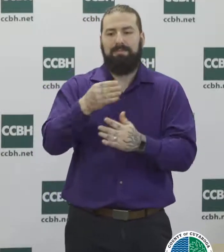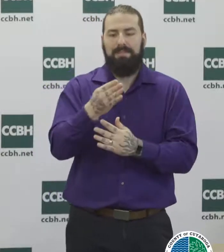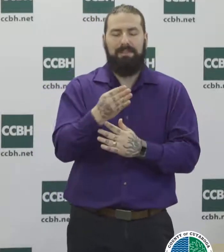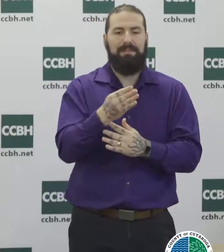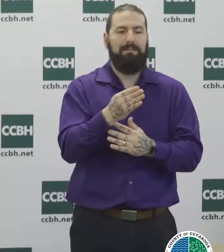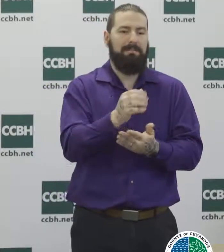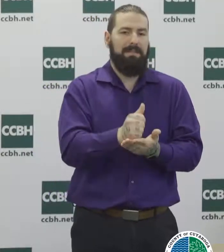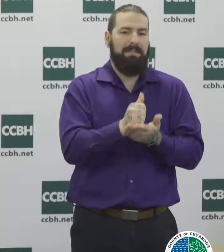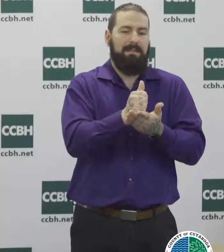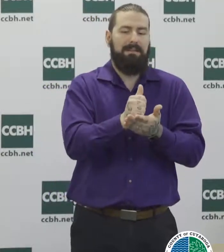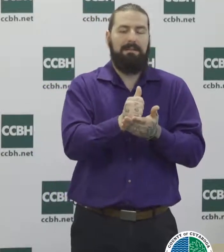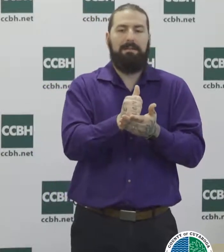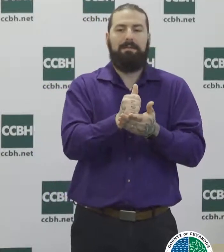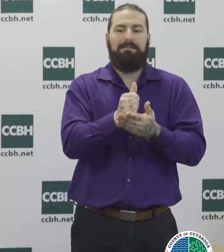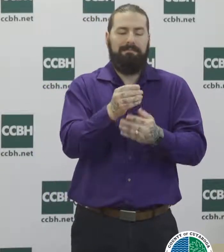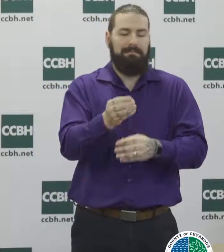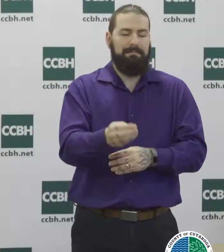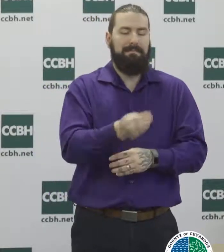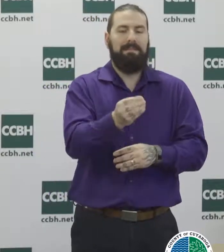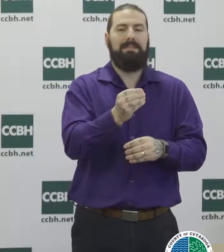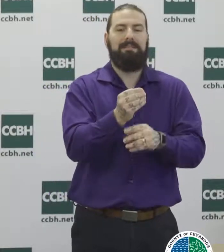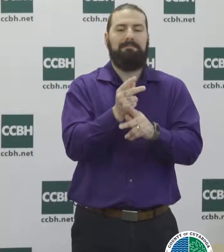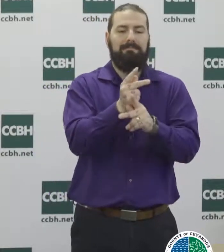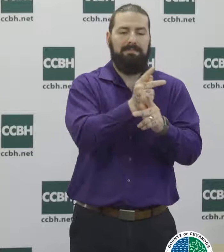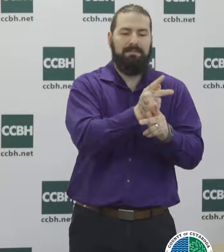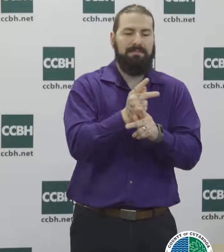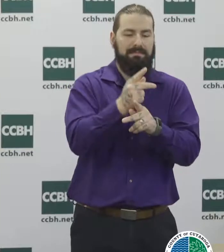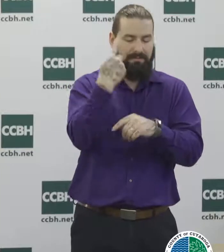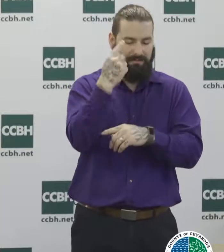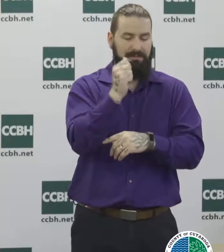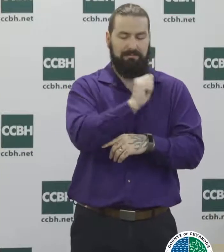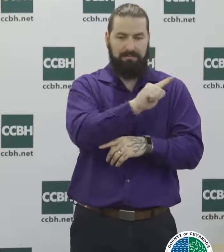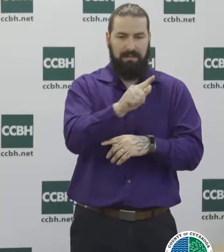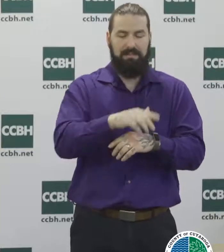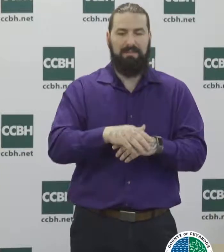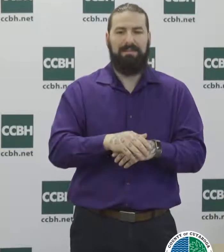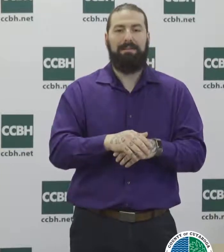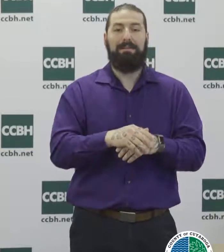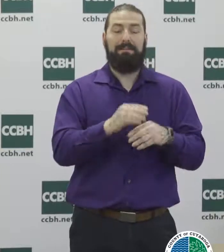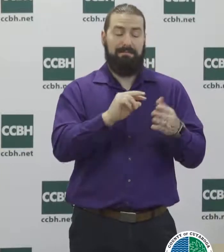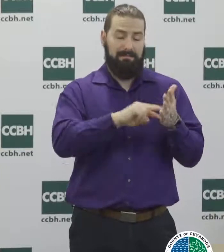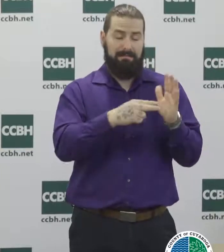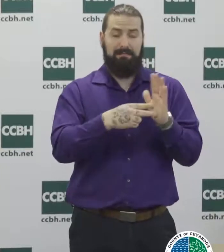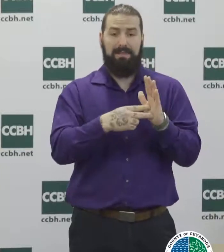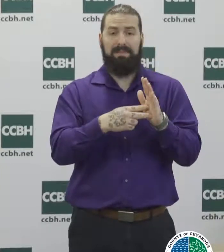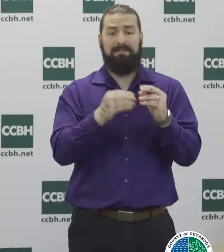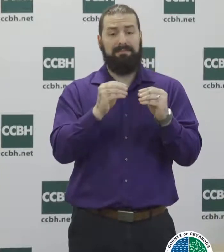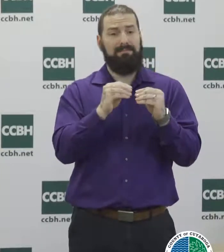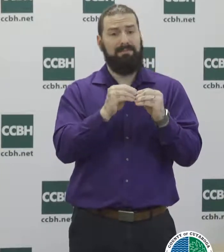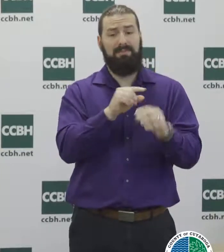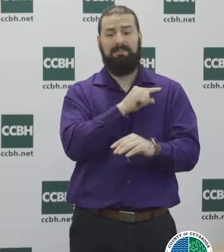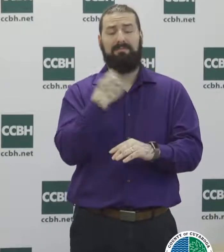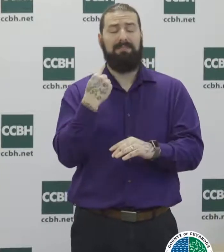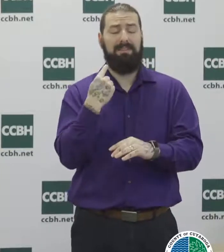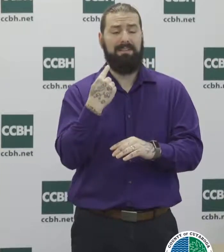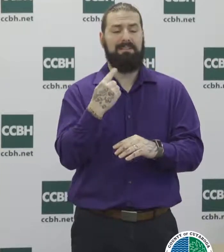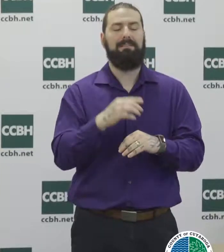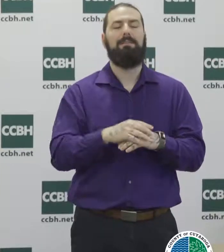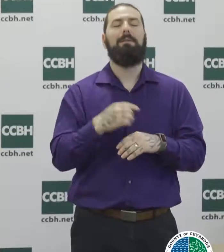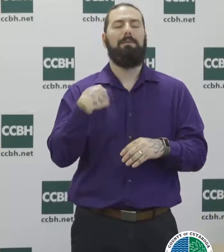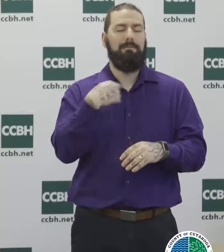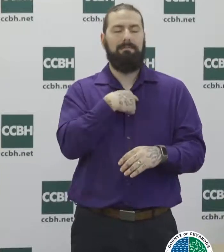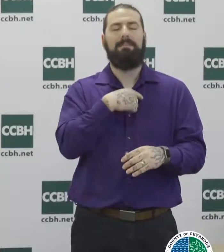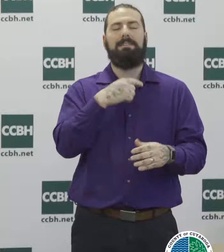critical services for us, and therefore more at risk in this response. And we need to acknowledge that and what that means and